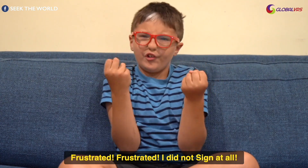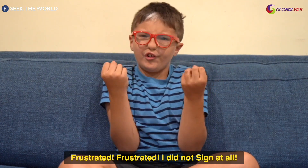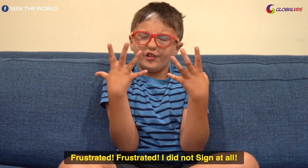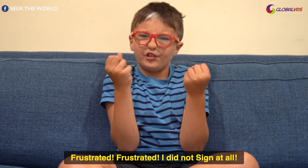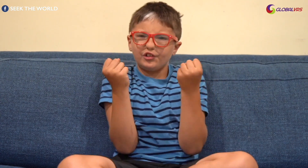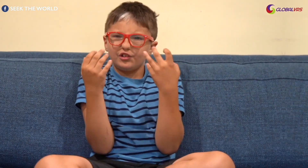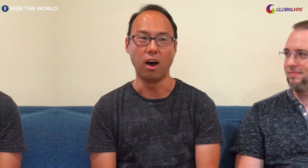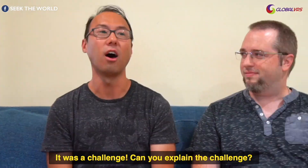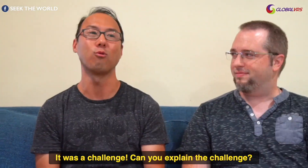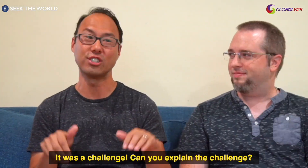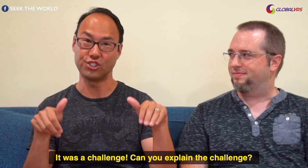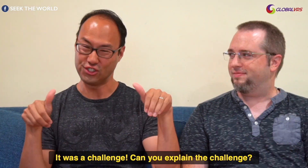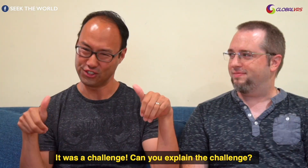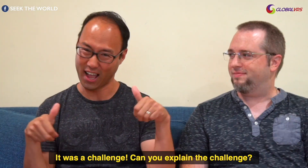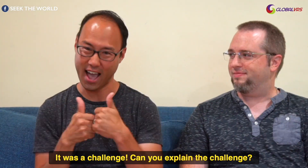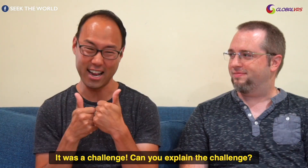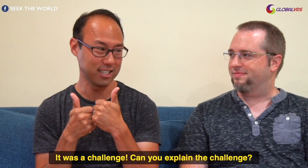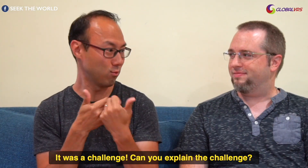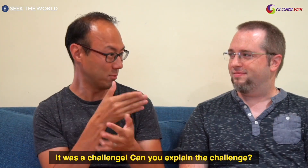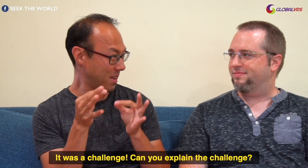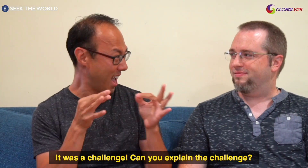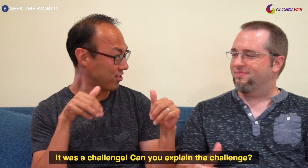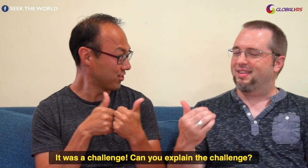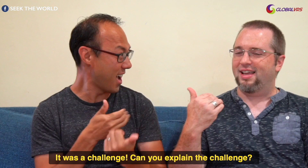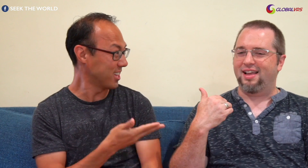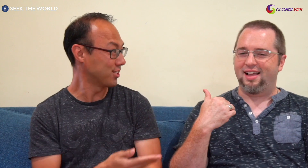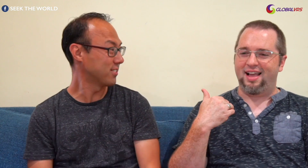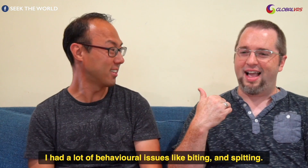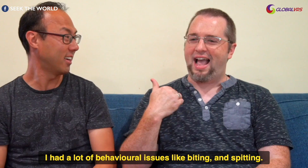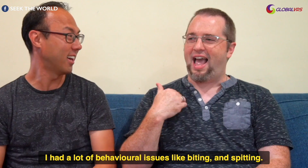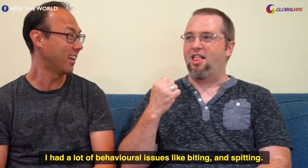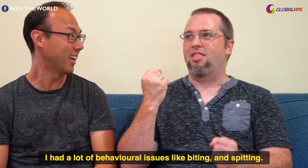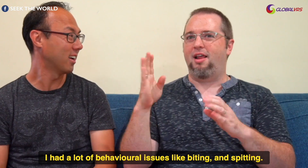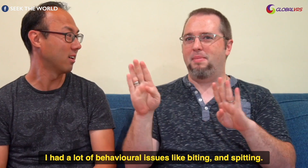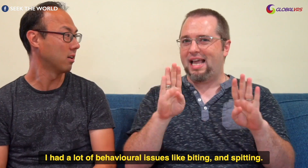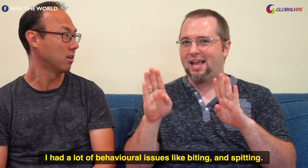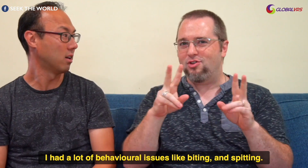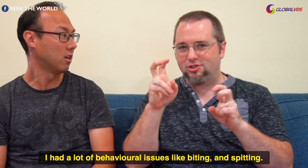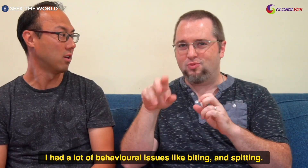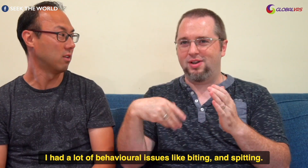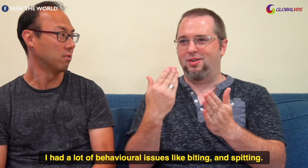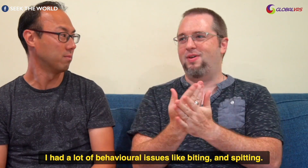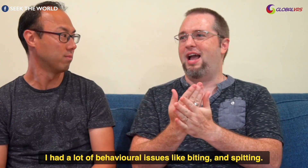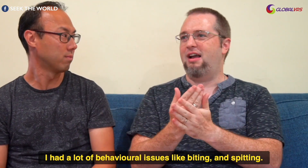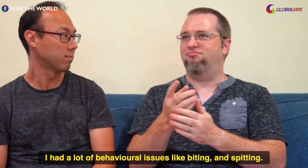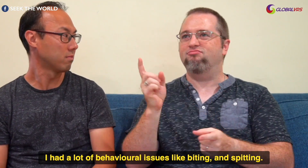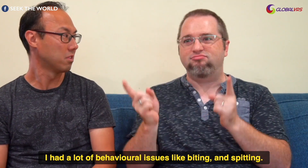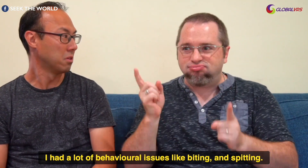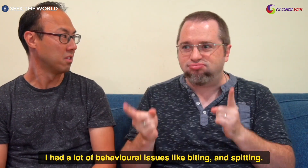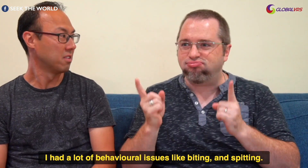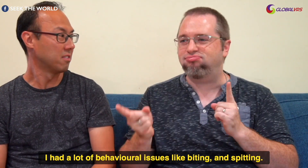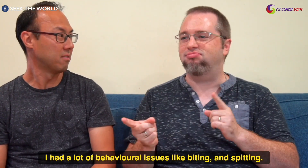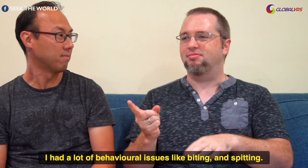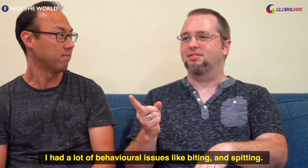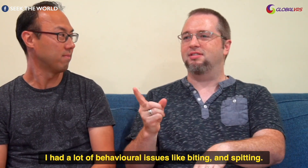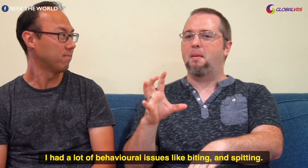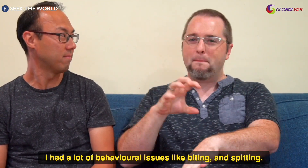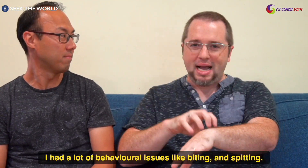I didn't know any sign at all. It was a challenge. You want to explain? Yeah. He had a lot of behavior issues when he arrived. He was